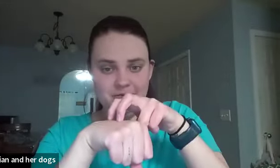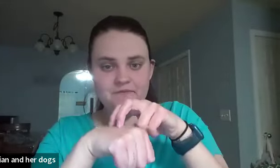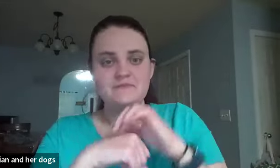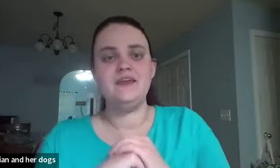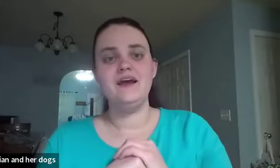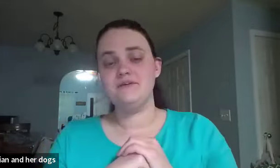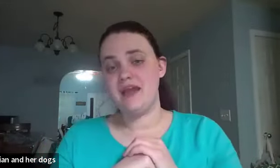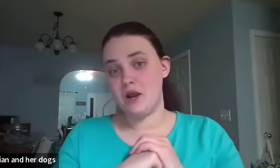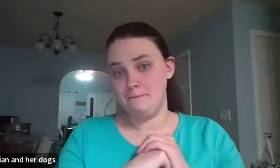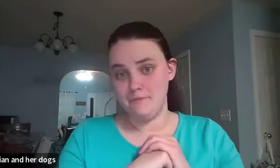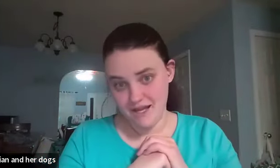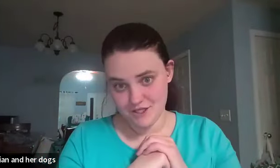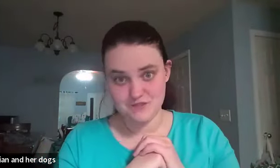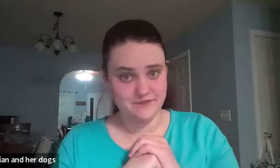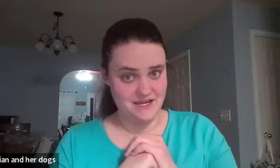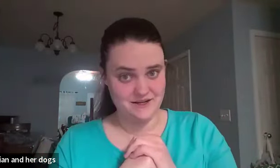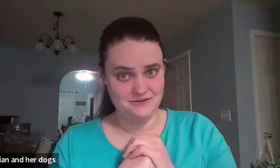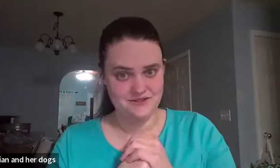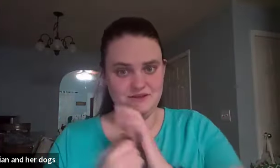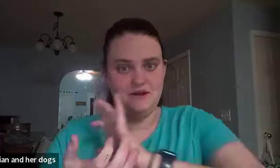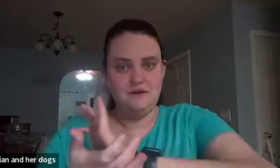potato. Then we had our mashed potatoes.